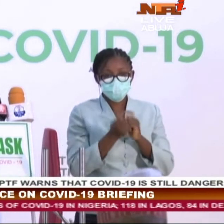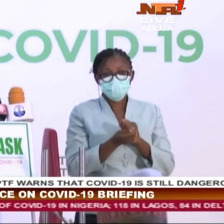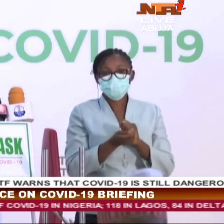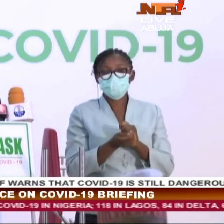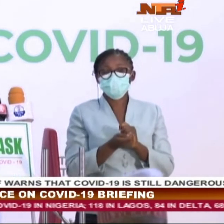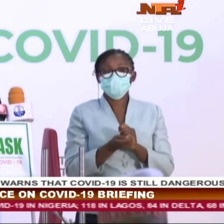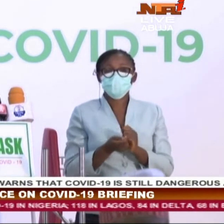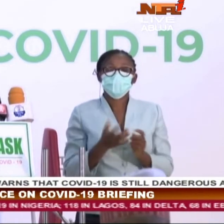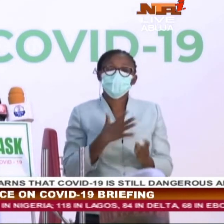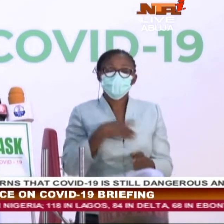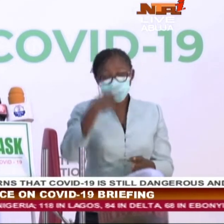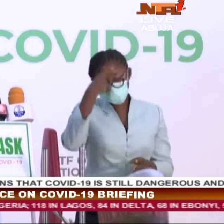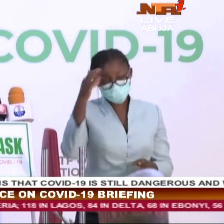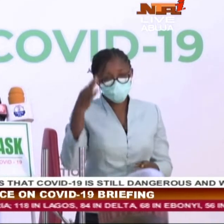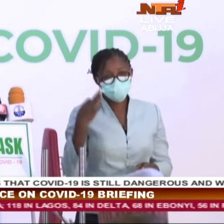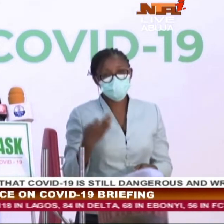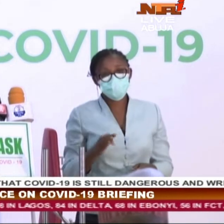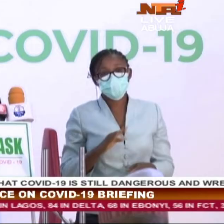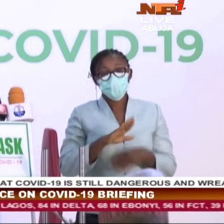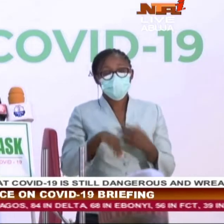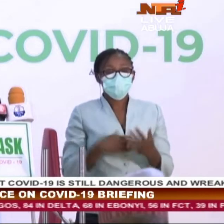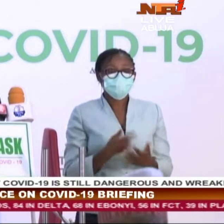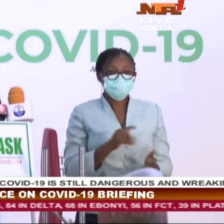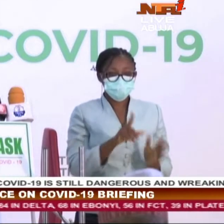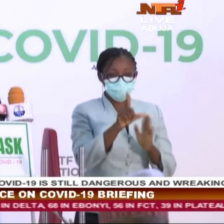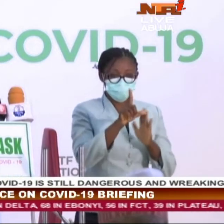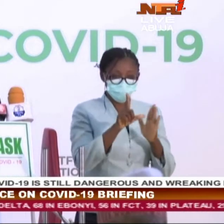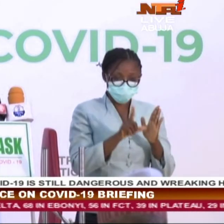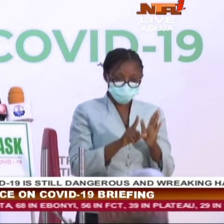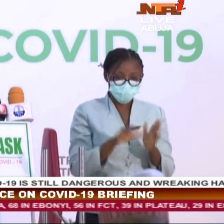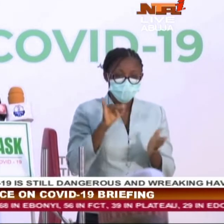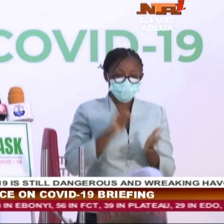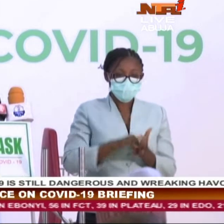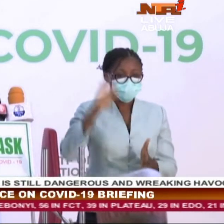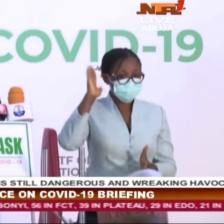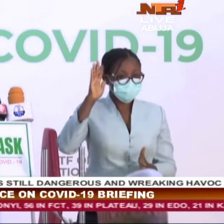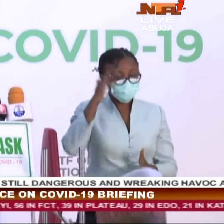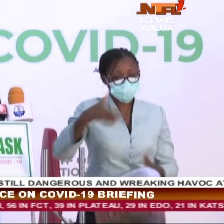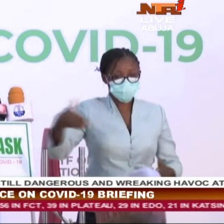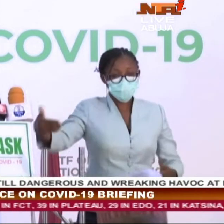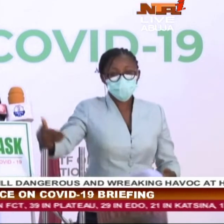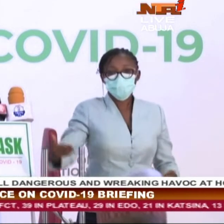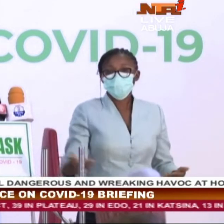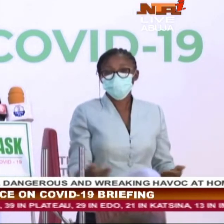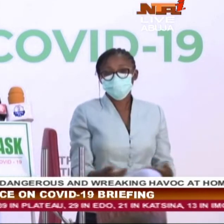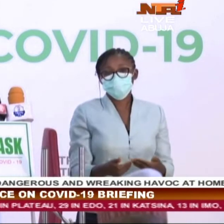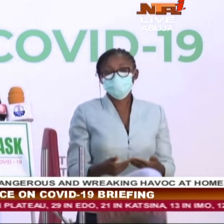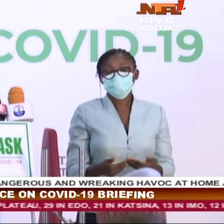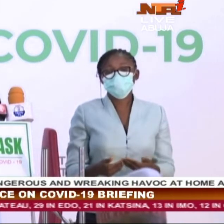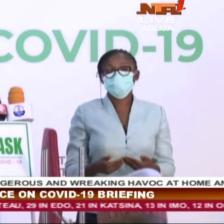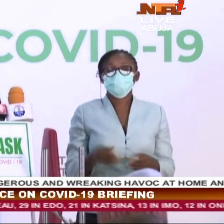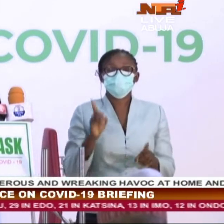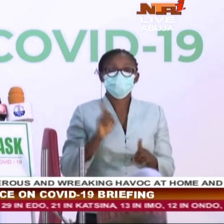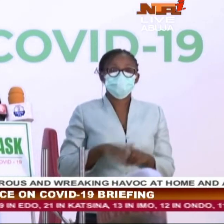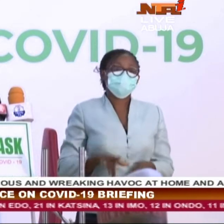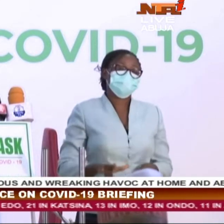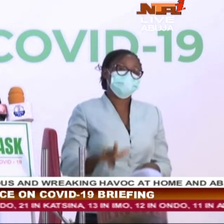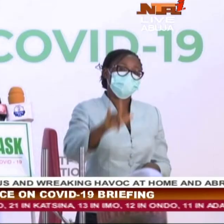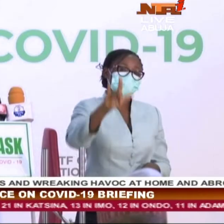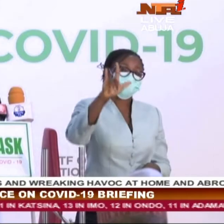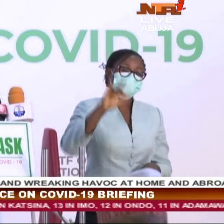And because of the protocols that are going to be introduced in the whole business of